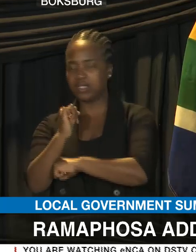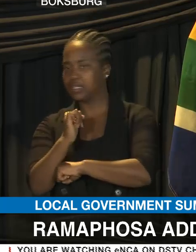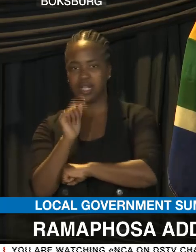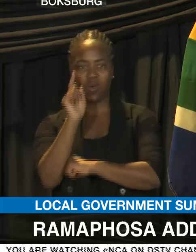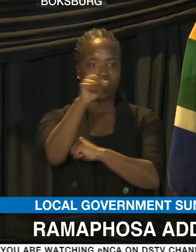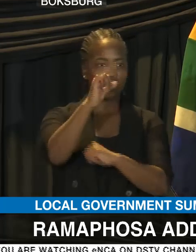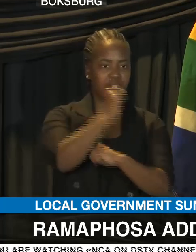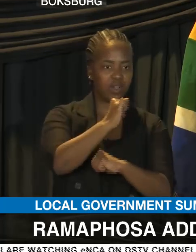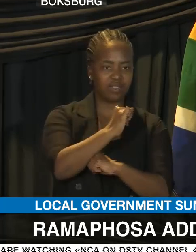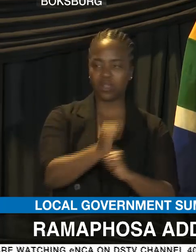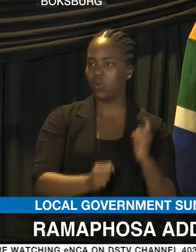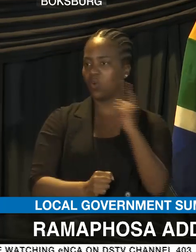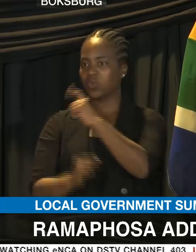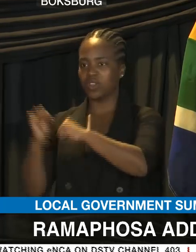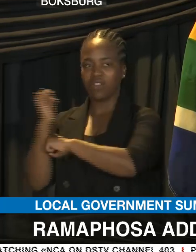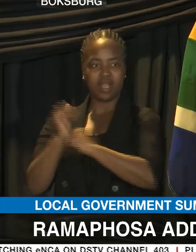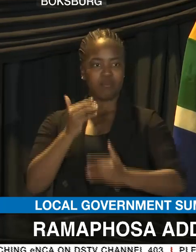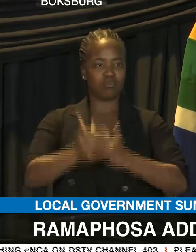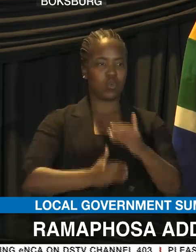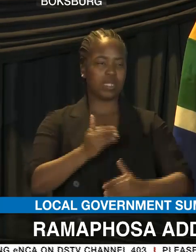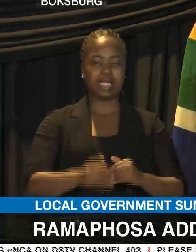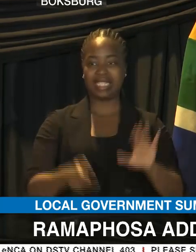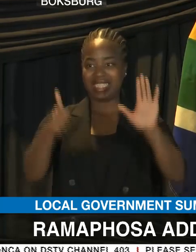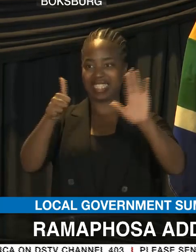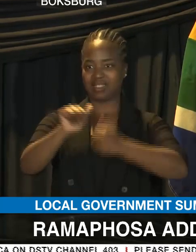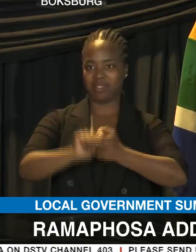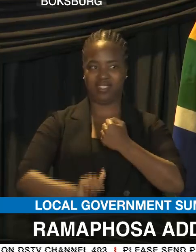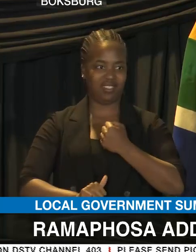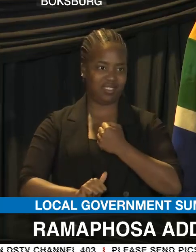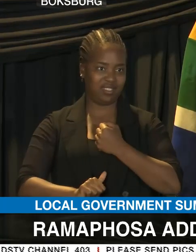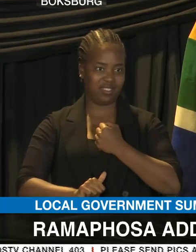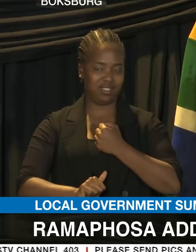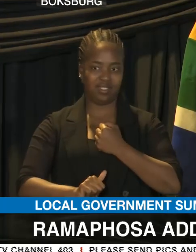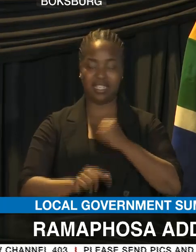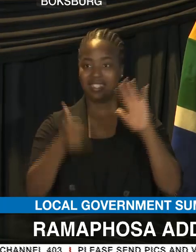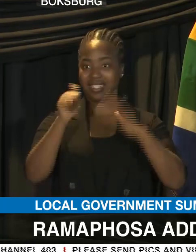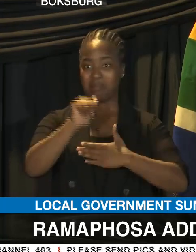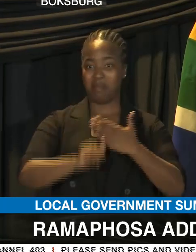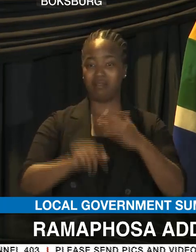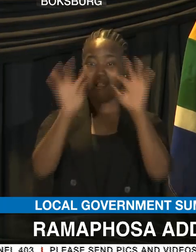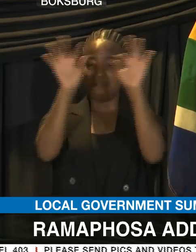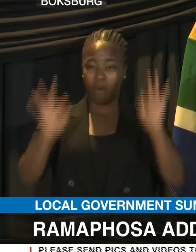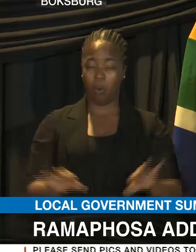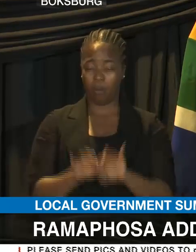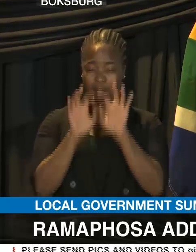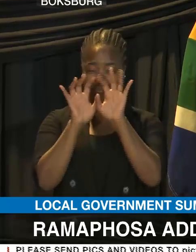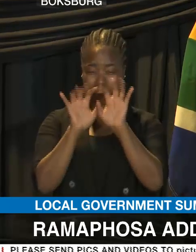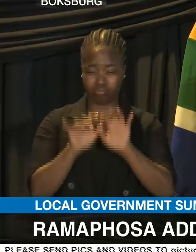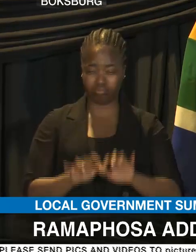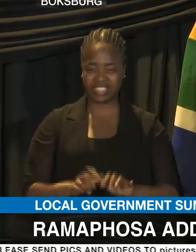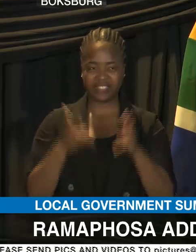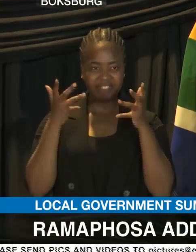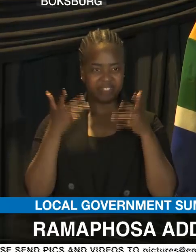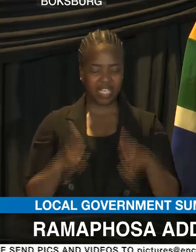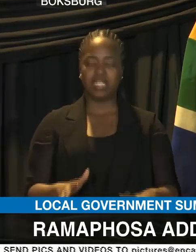that office. The process will take you 6 months for you to fill in the forms, and then you will come